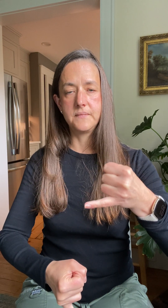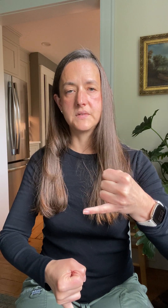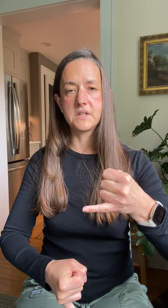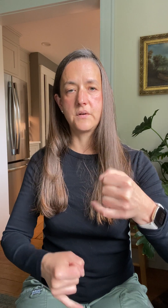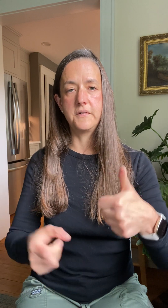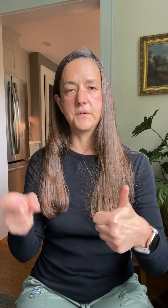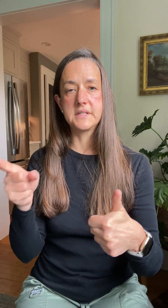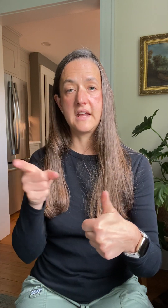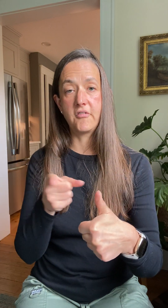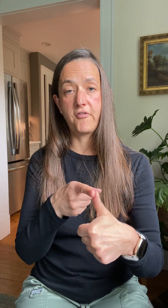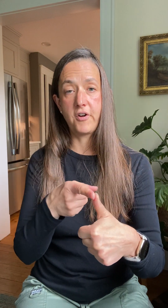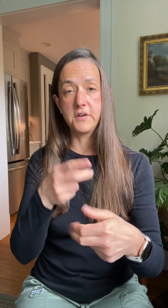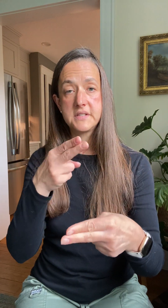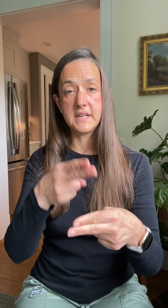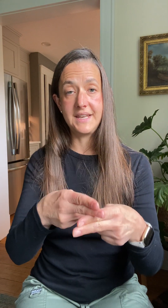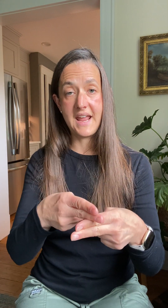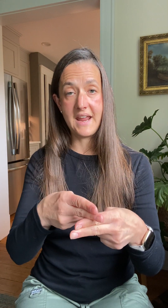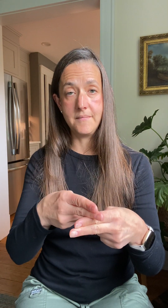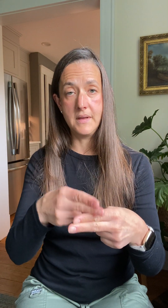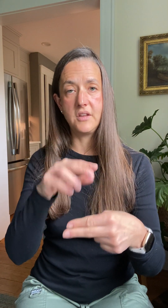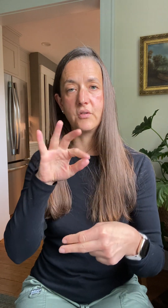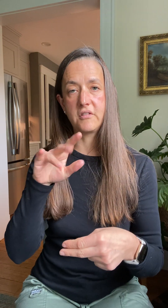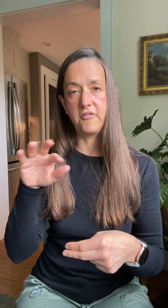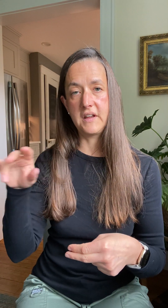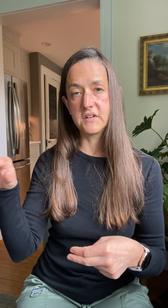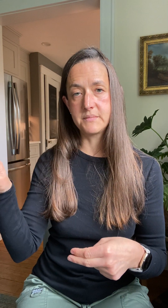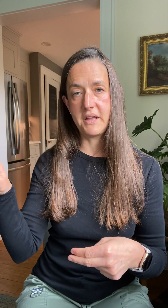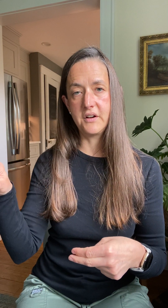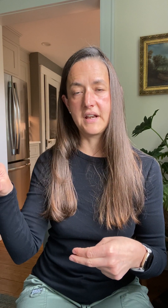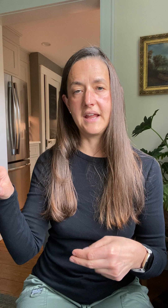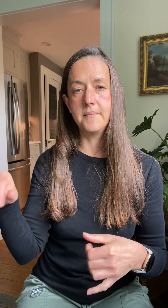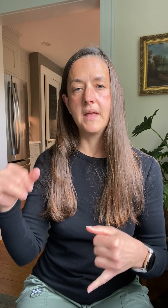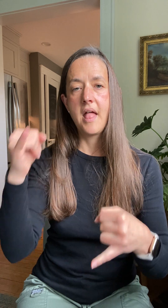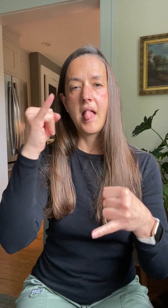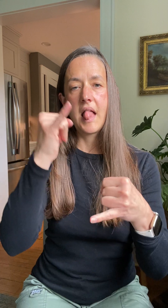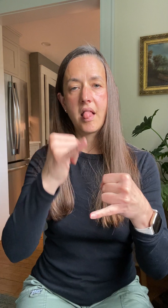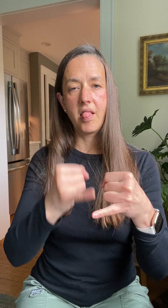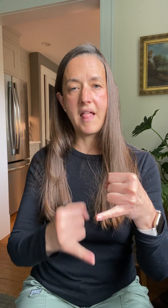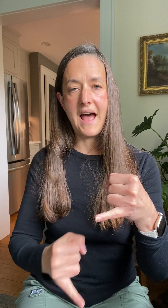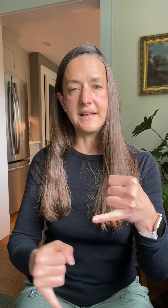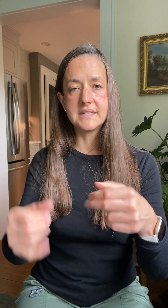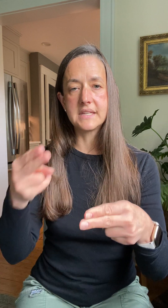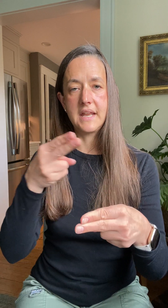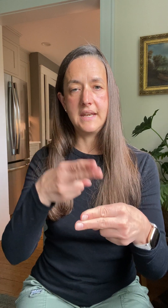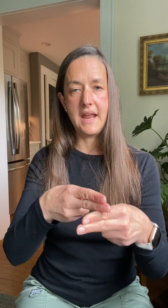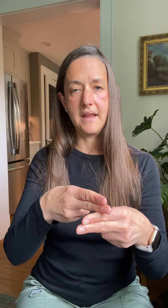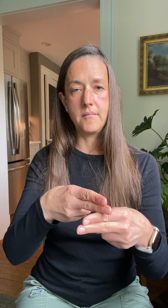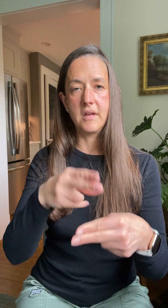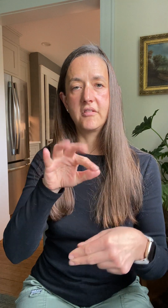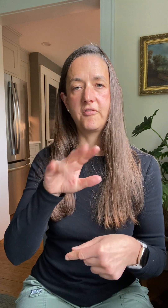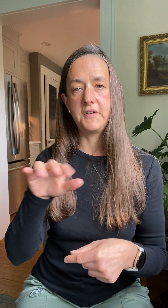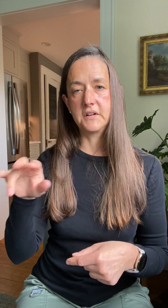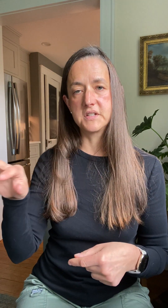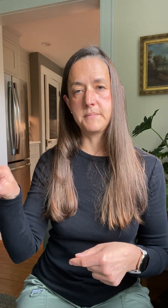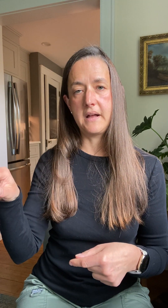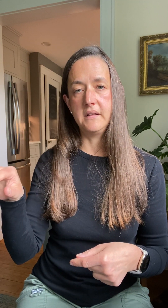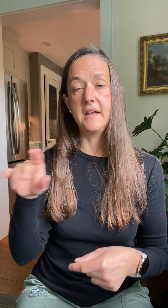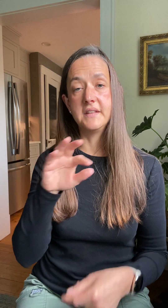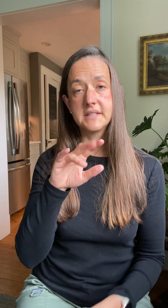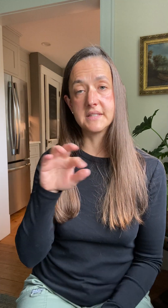So if you were saying first name, you could finger spell your name. Last name, finger spell. And this is the